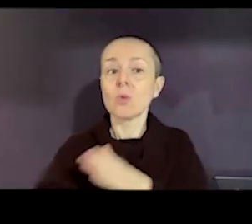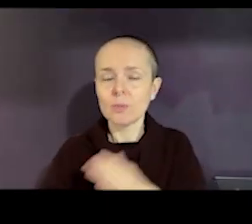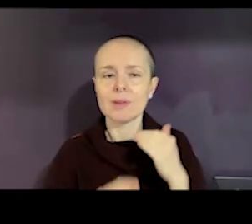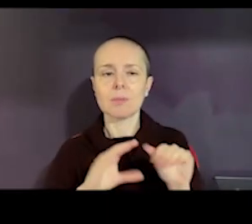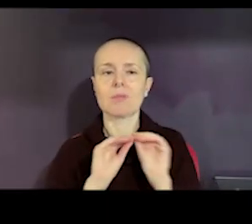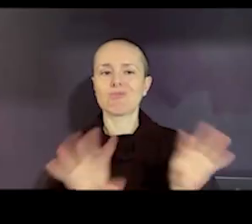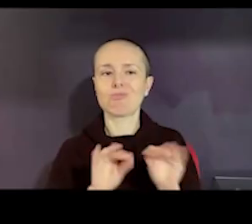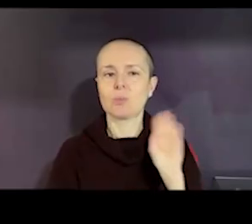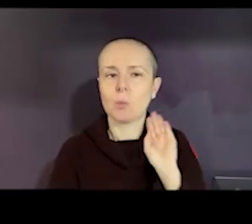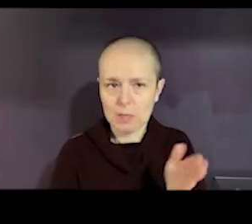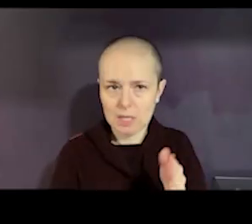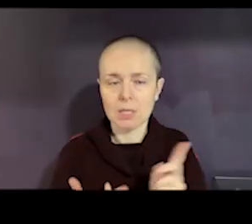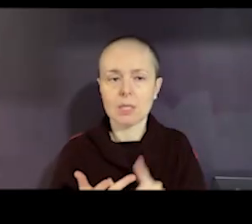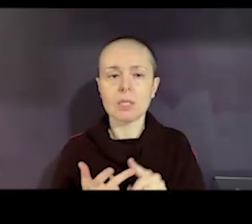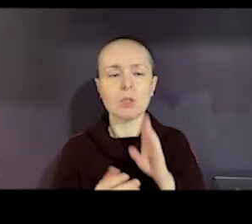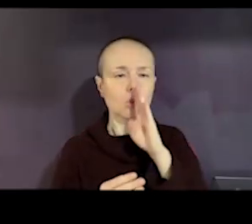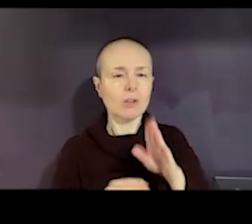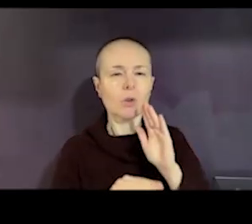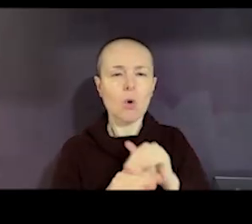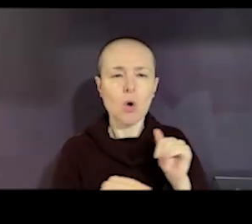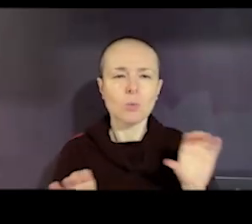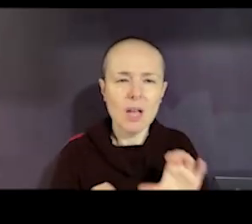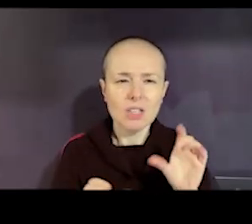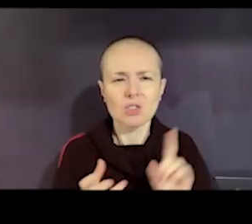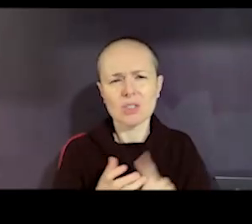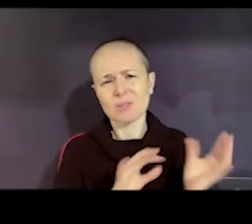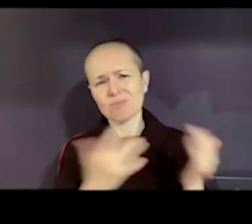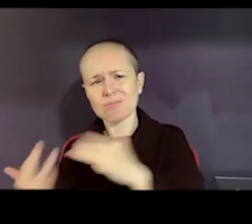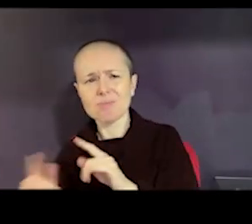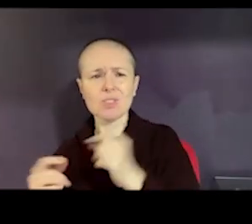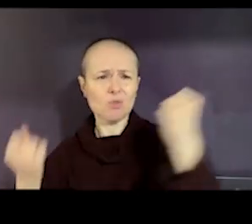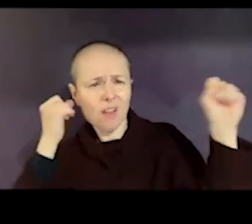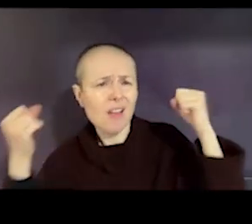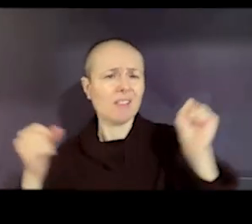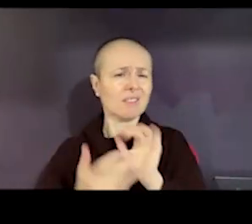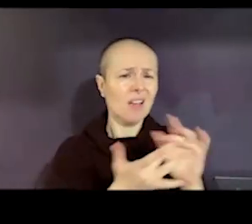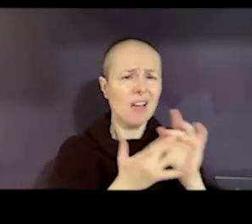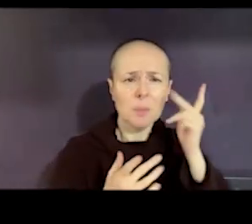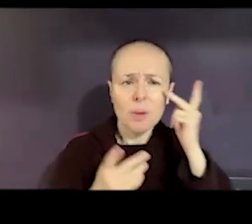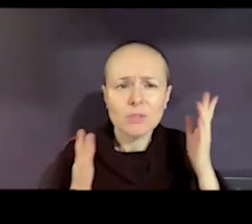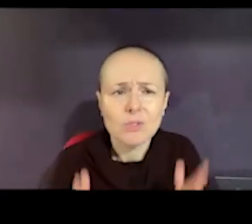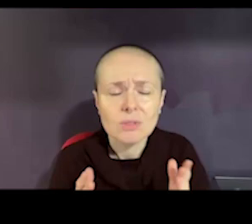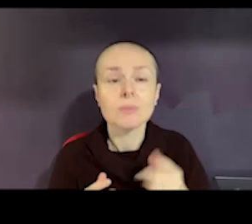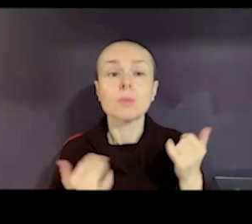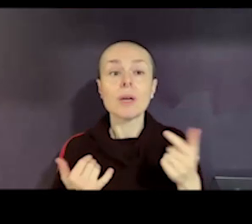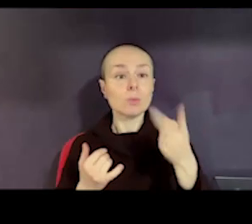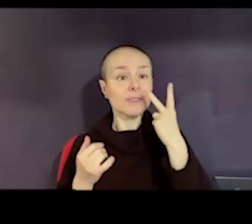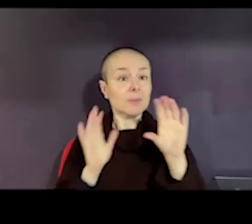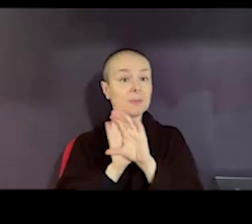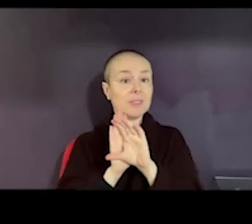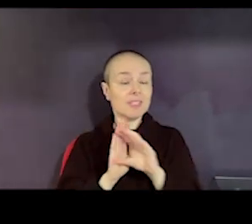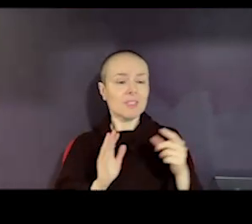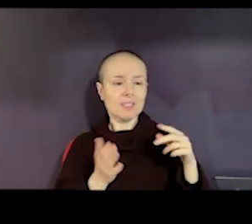email, along with like direct calls to action, things like attending rallies and contacting lawmakers. For example, on the screen right now is a picture of